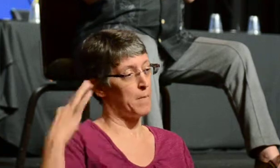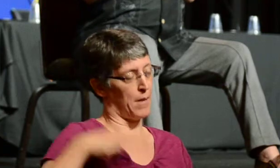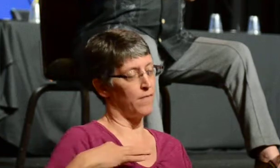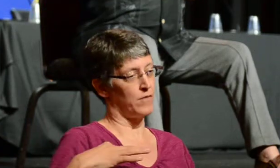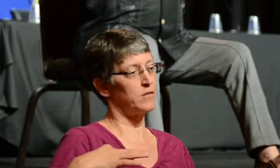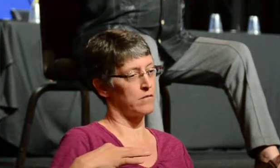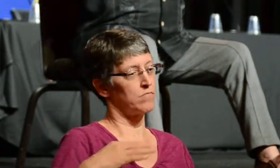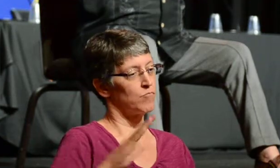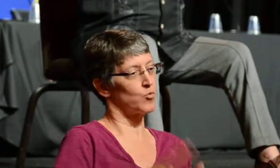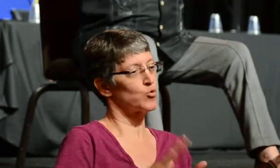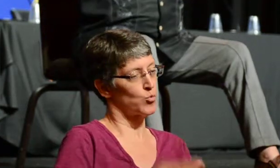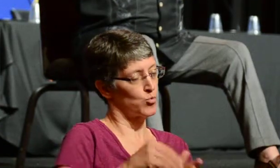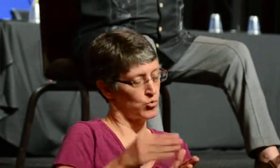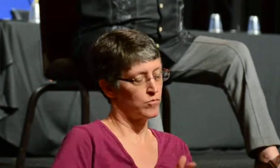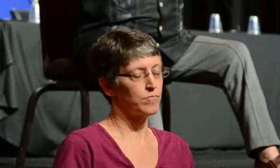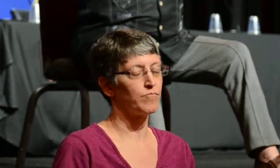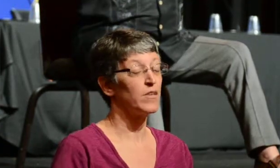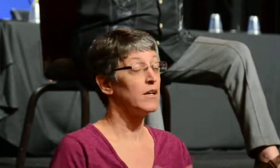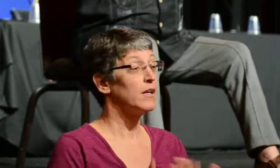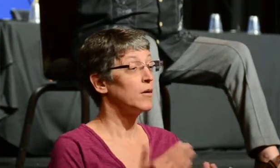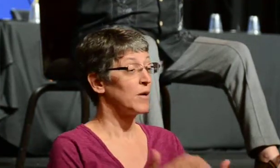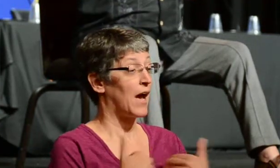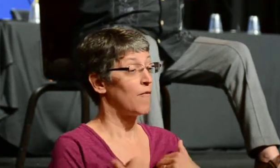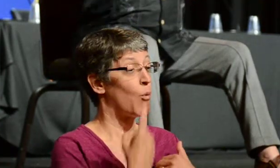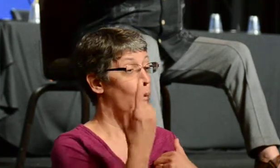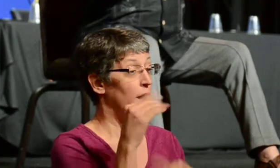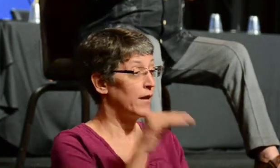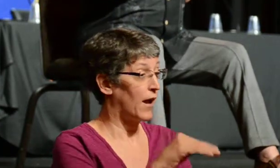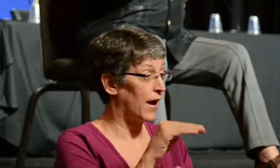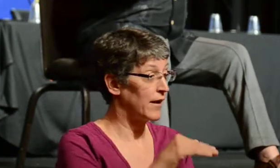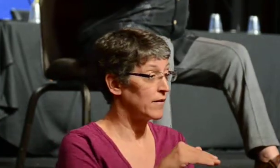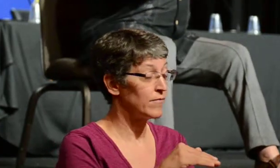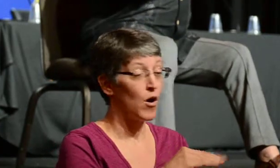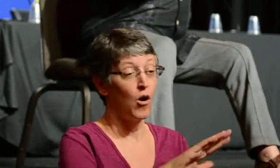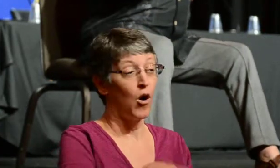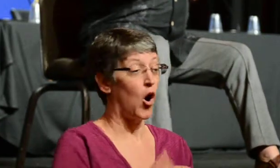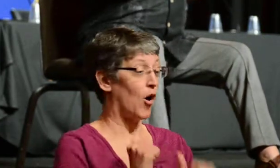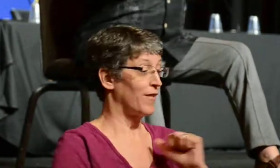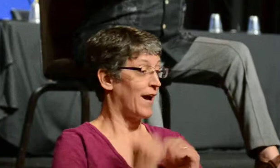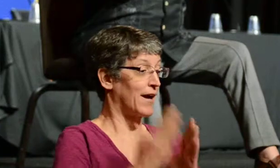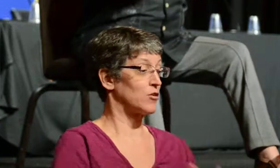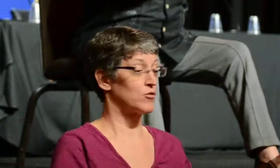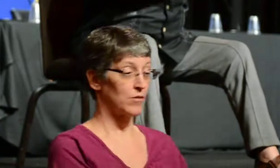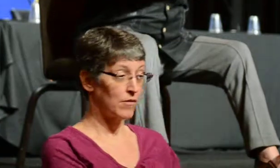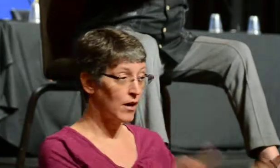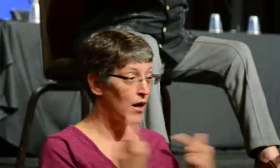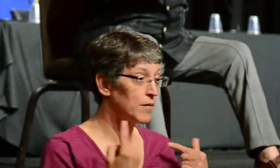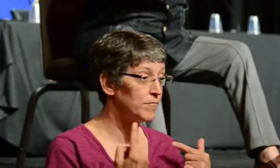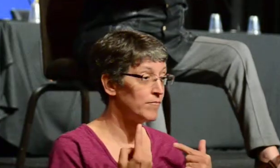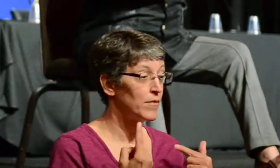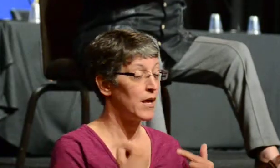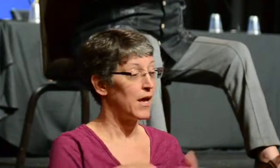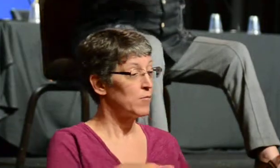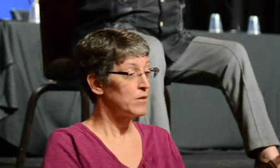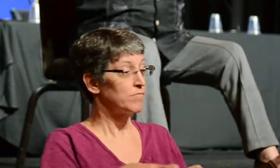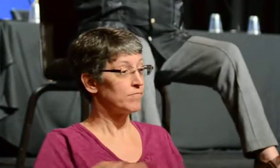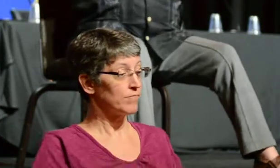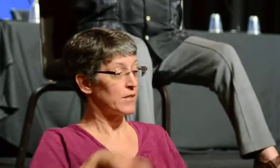night with Hollywood actors, and we've read it once at a